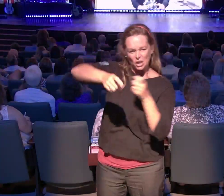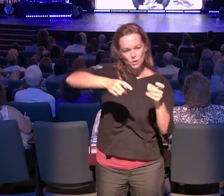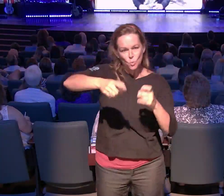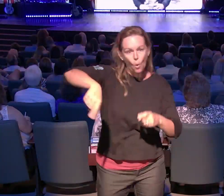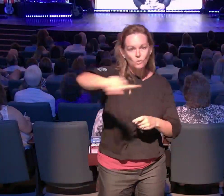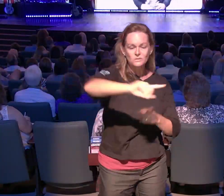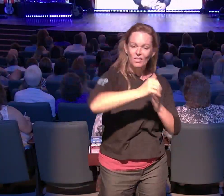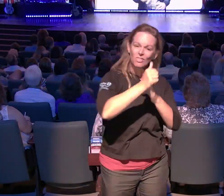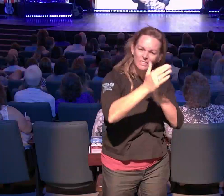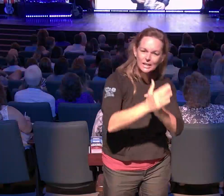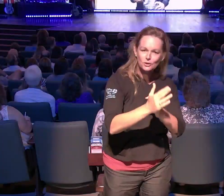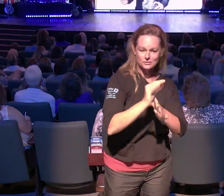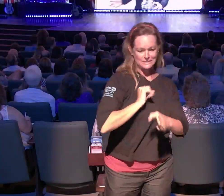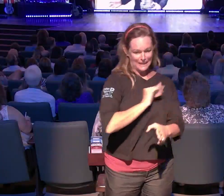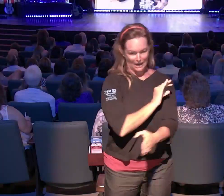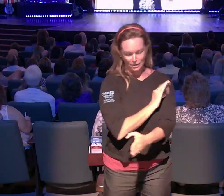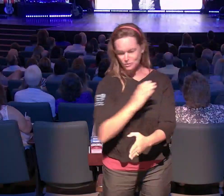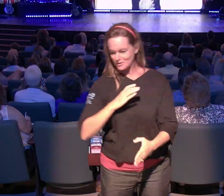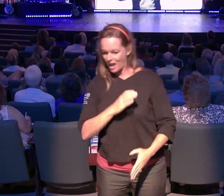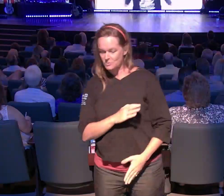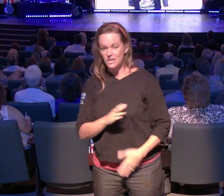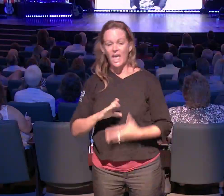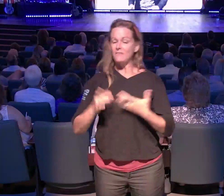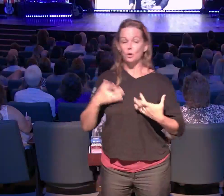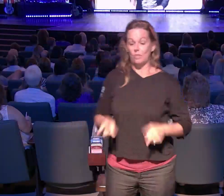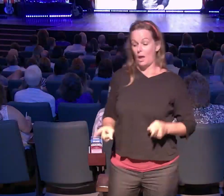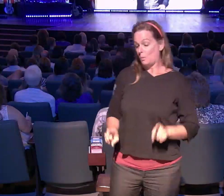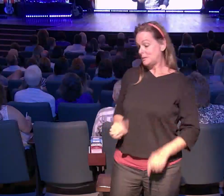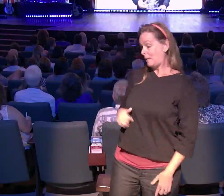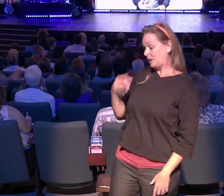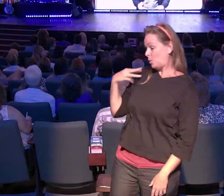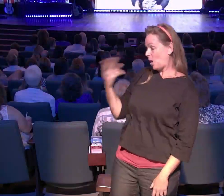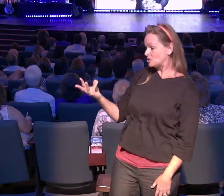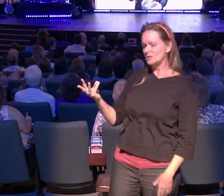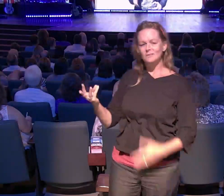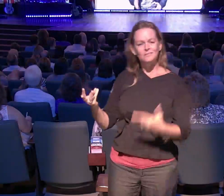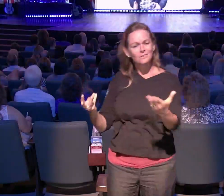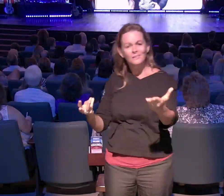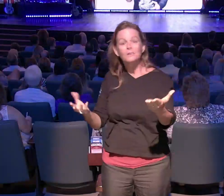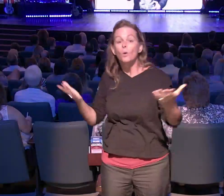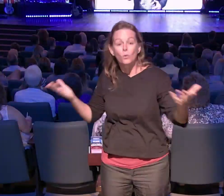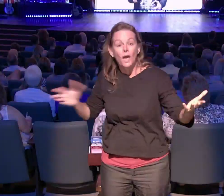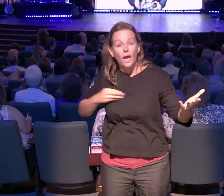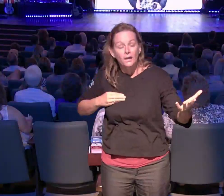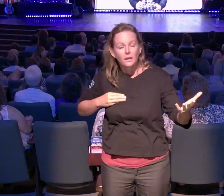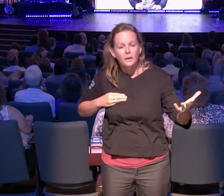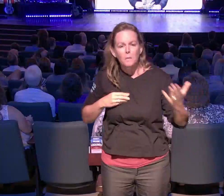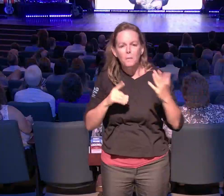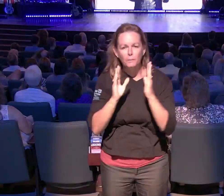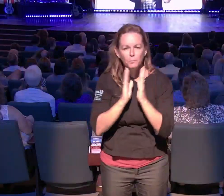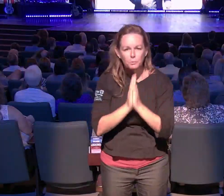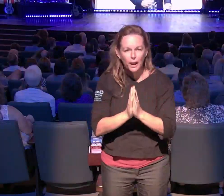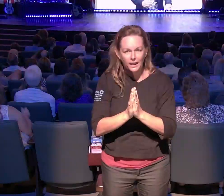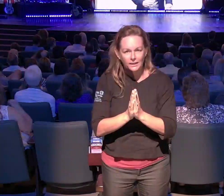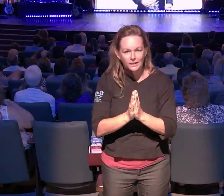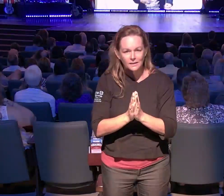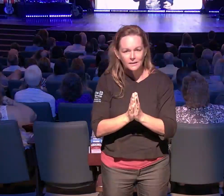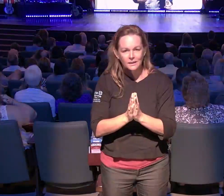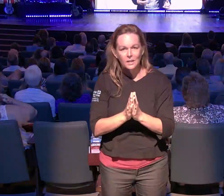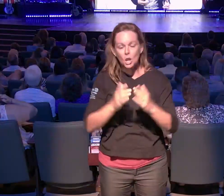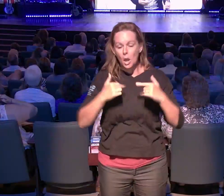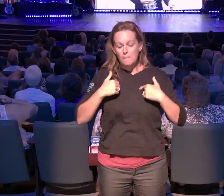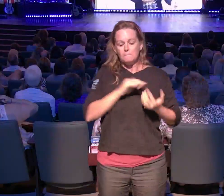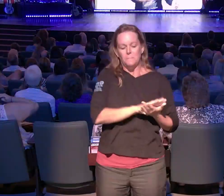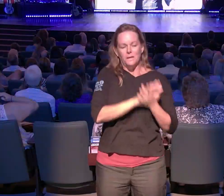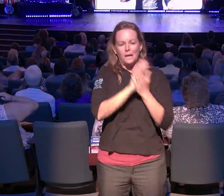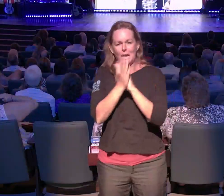That's our prayer. So if you don't like what's happening up here in Washington, pray, because peacemakers pray. And through prayer, we